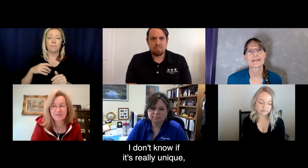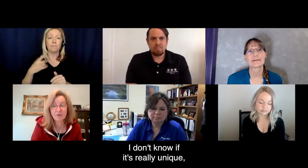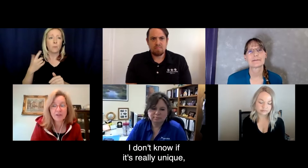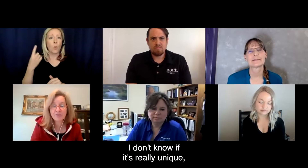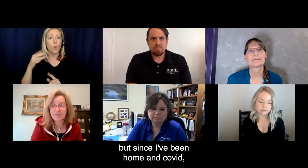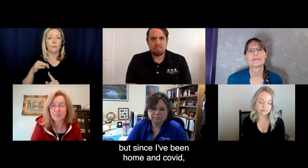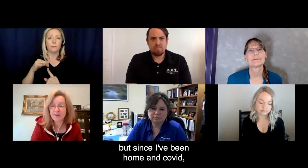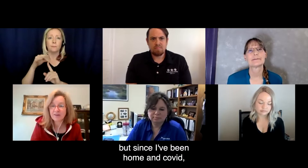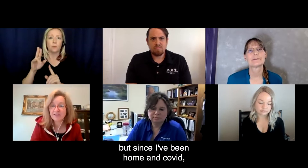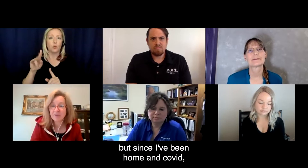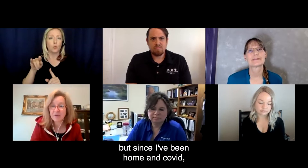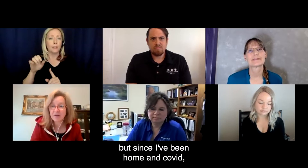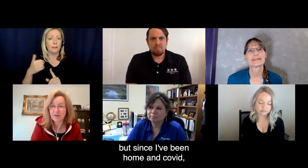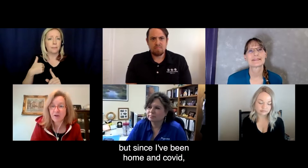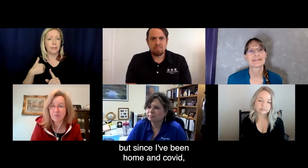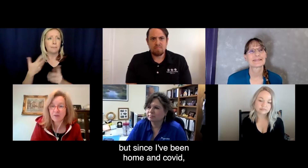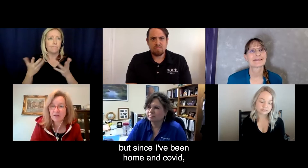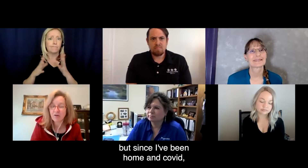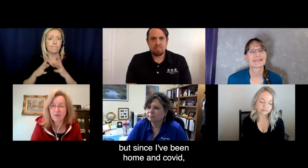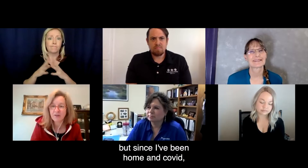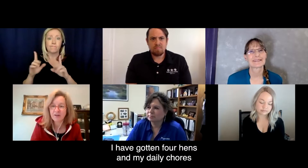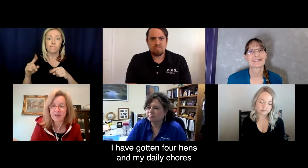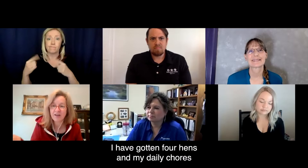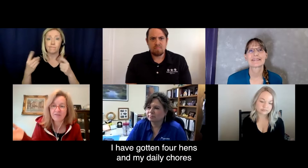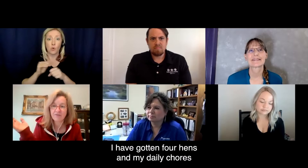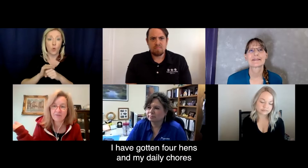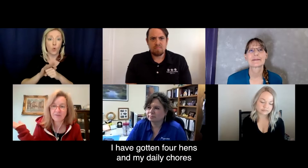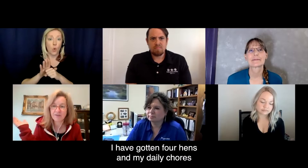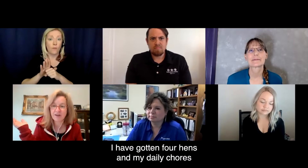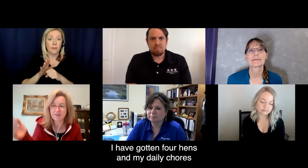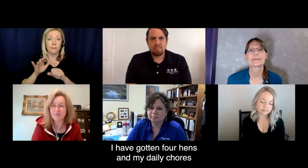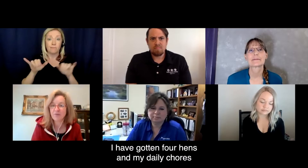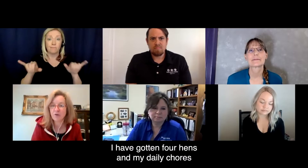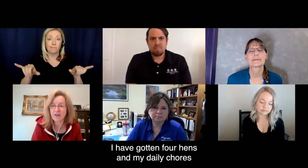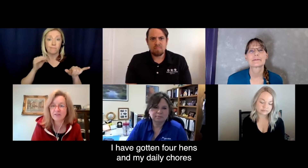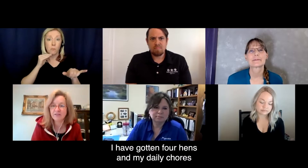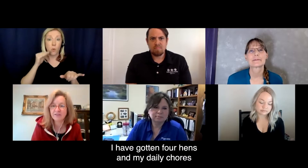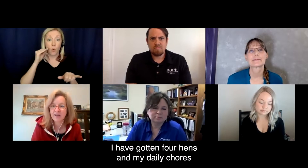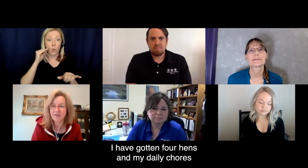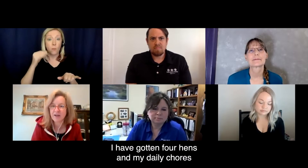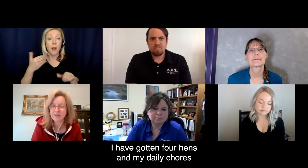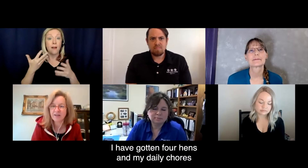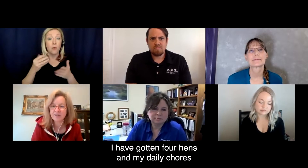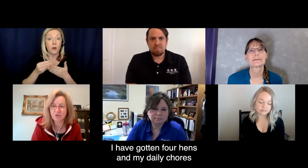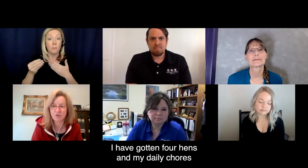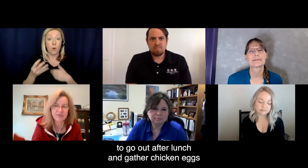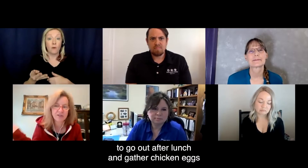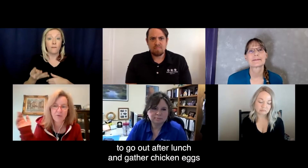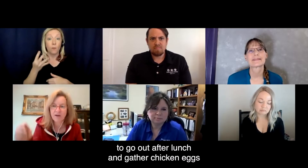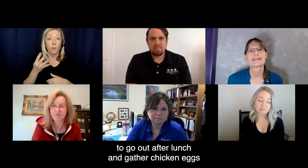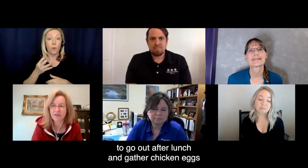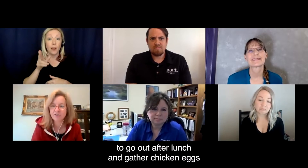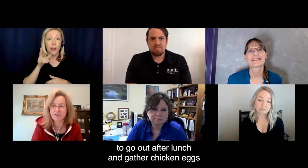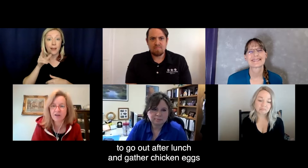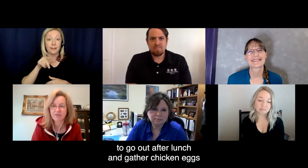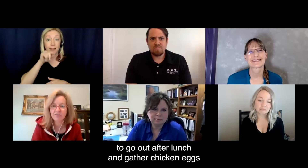it's really unique, but since I've been home in the COVID, I have gotten 4 hens, and my daily chore is to go out